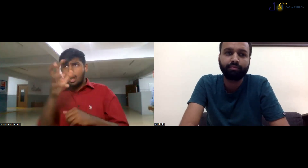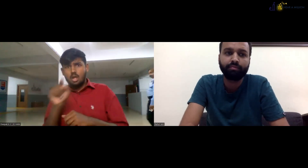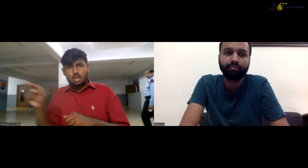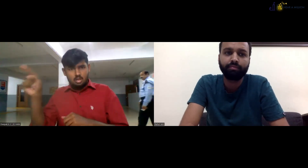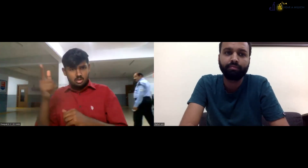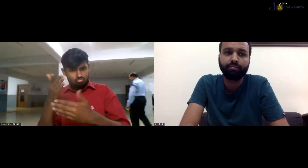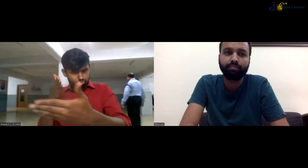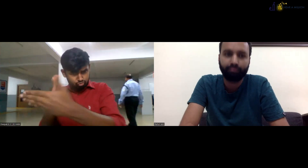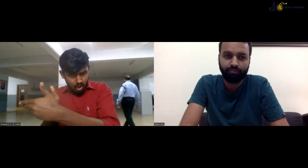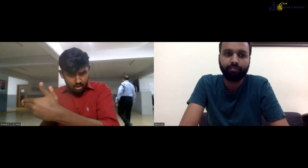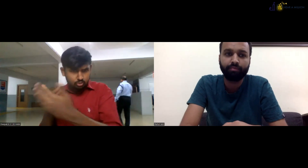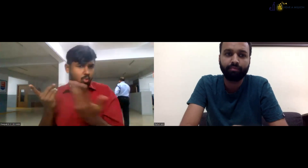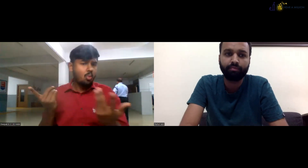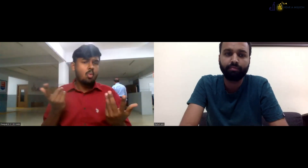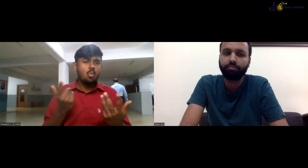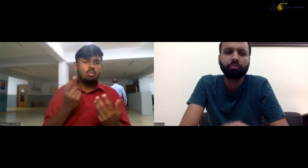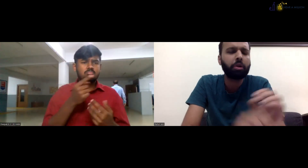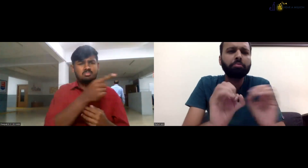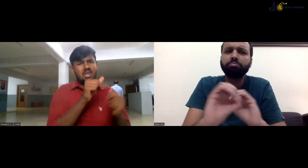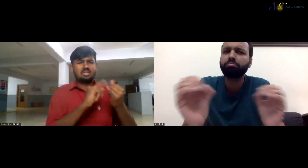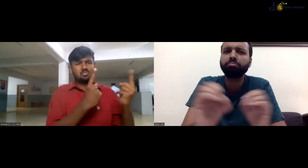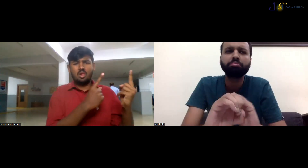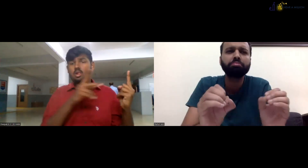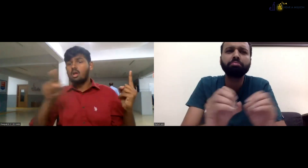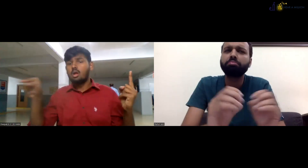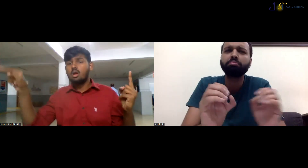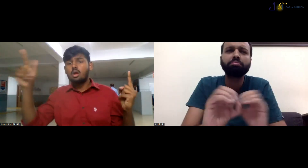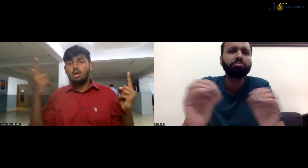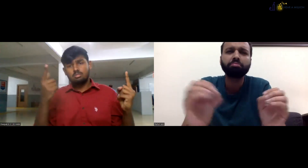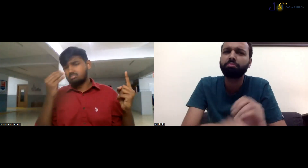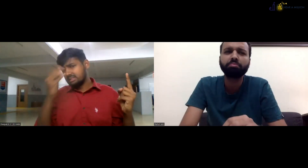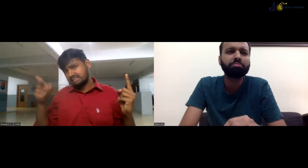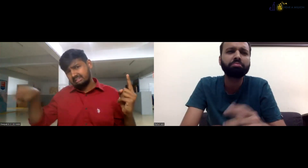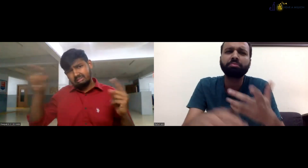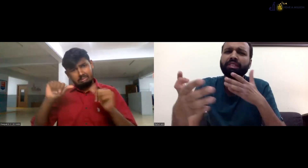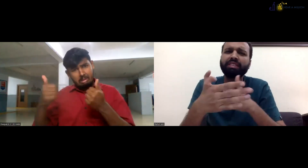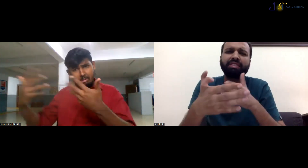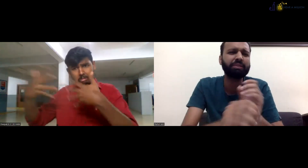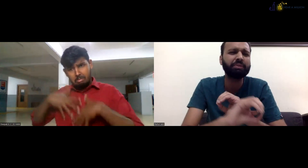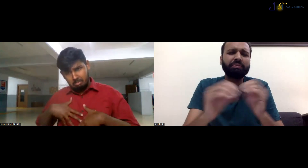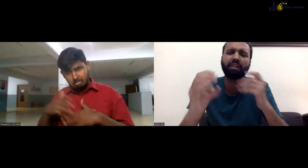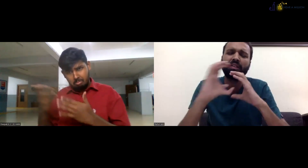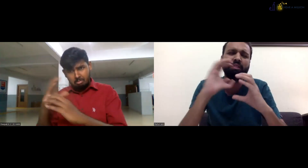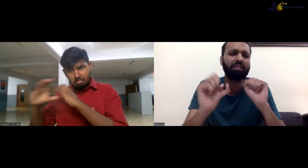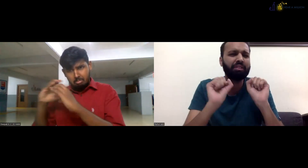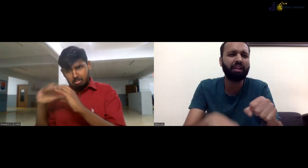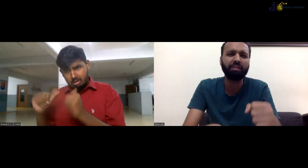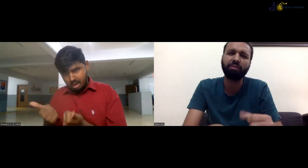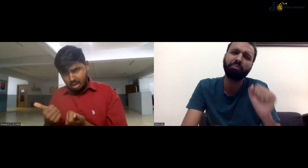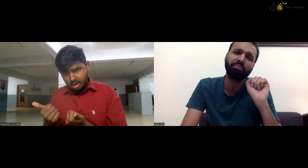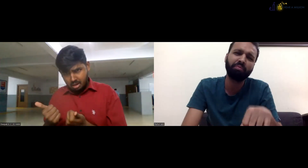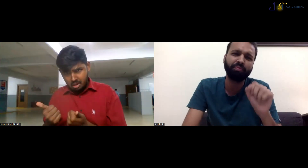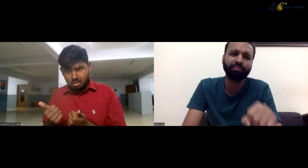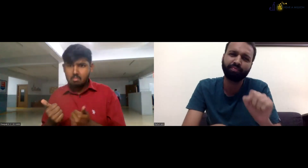about a week to, pick up the local language. Have you been to other places also